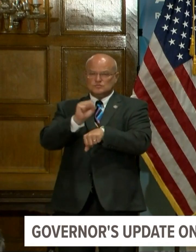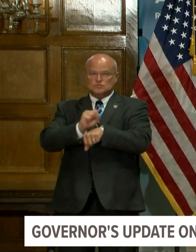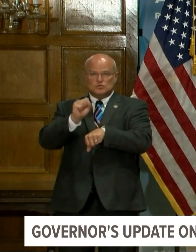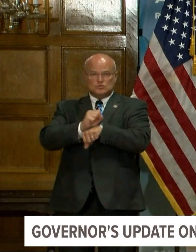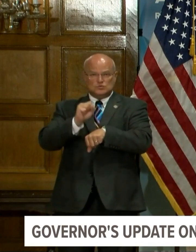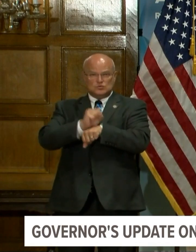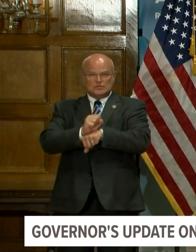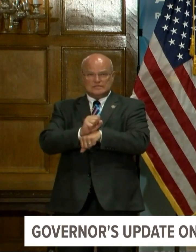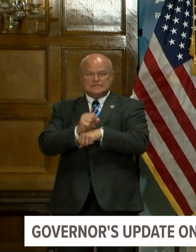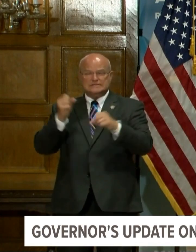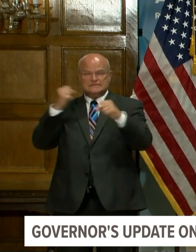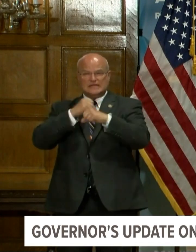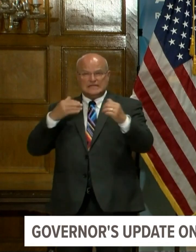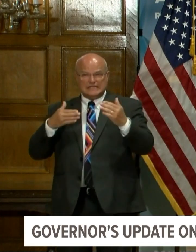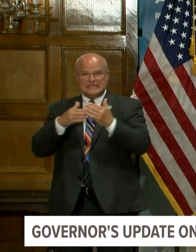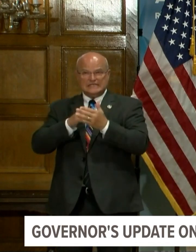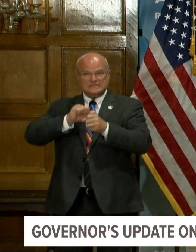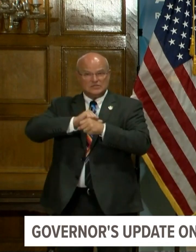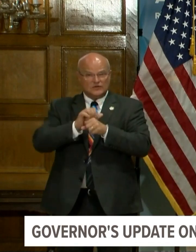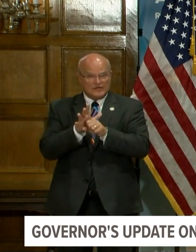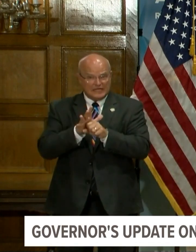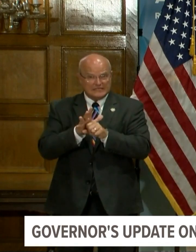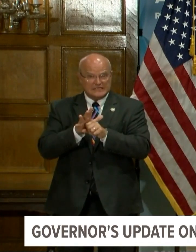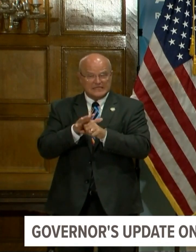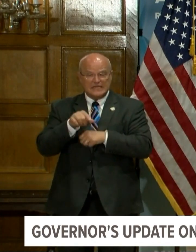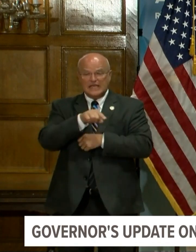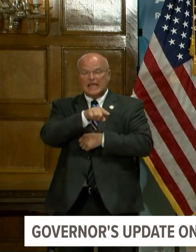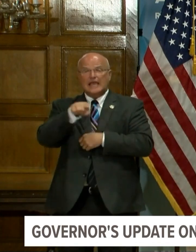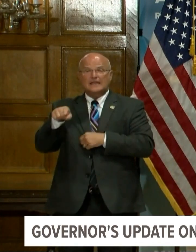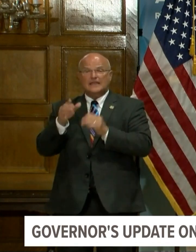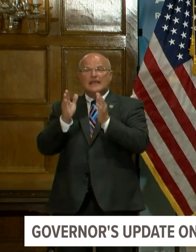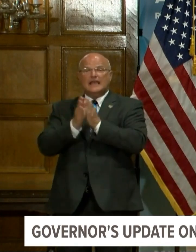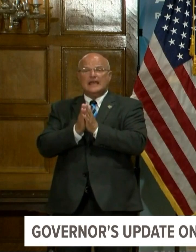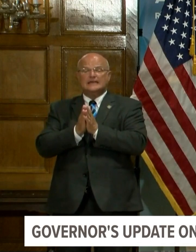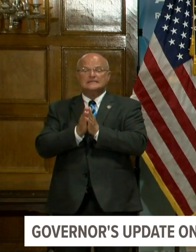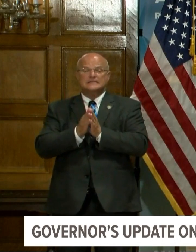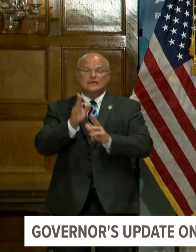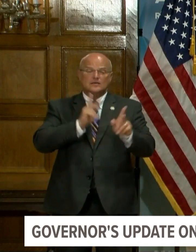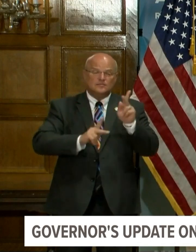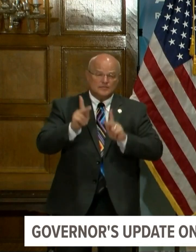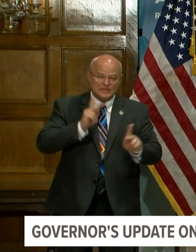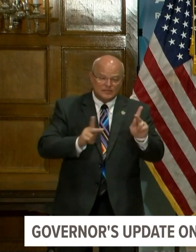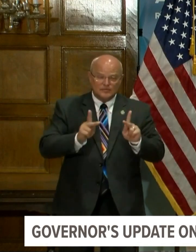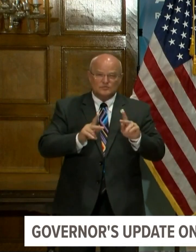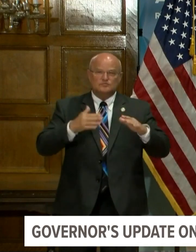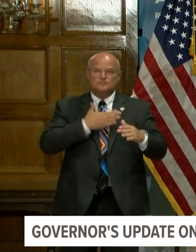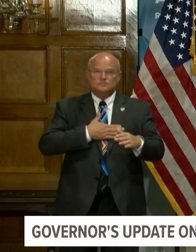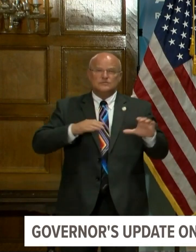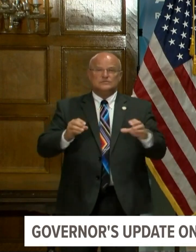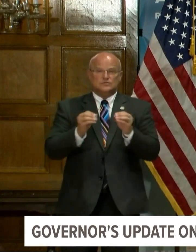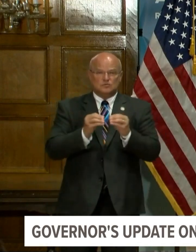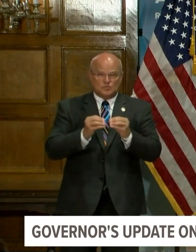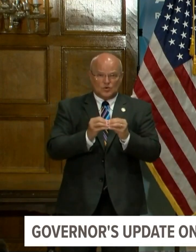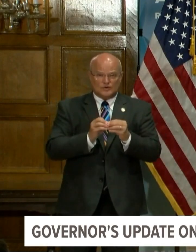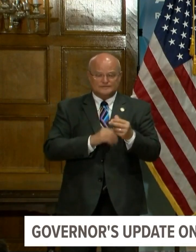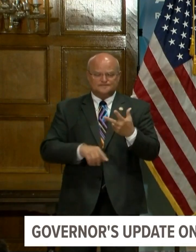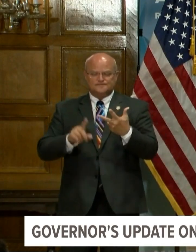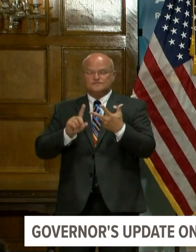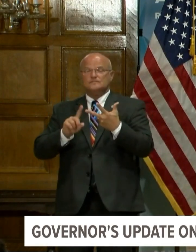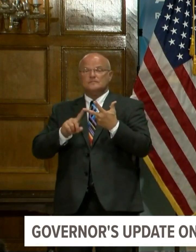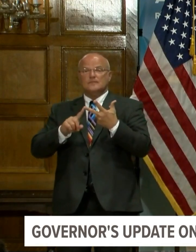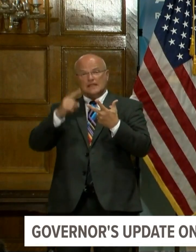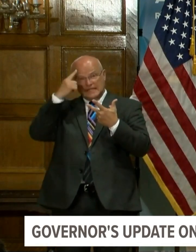this fight against COVID-19, and they ask the public to do more. Thirdly, I think